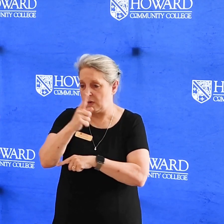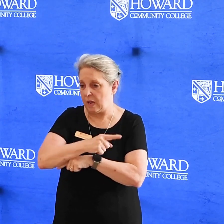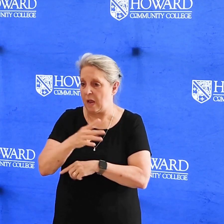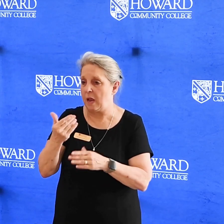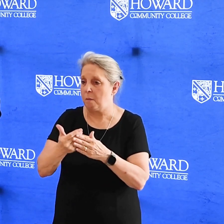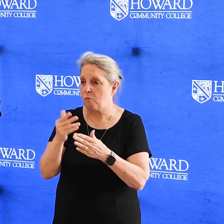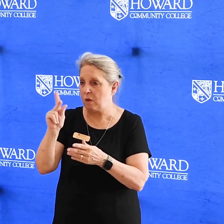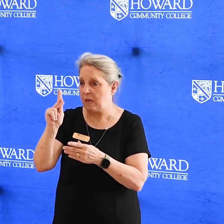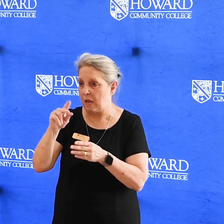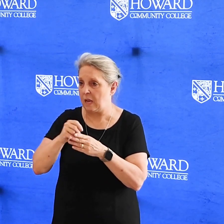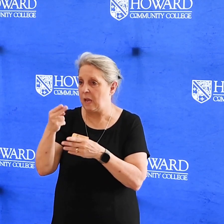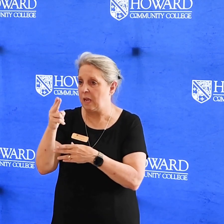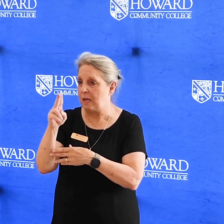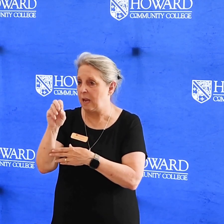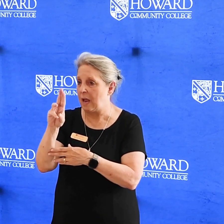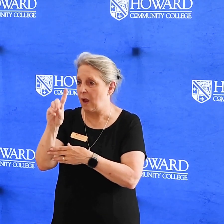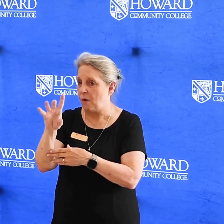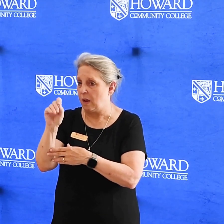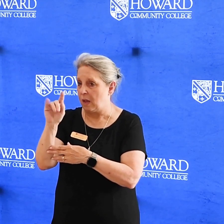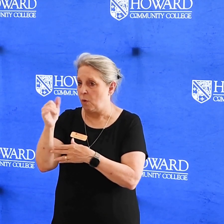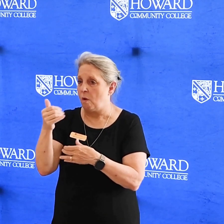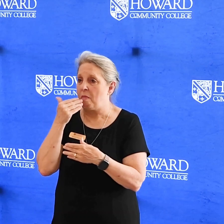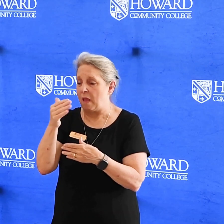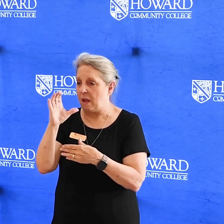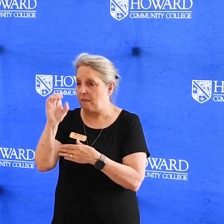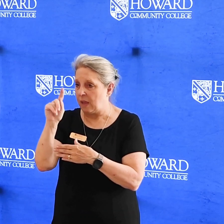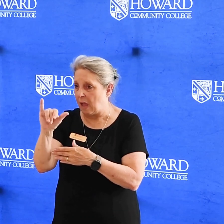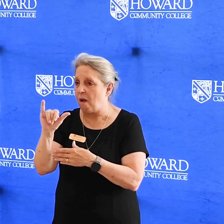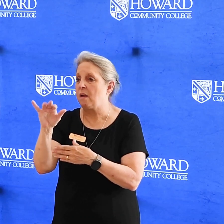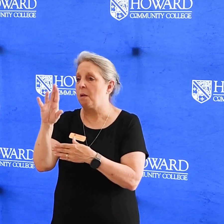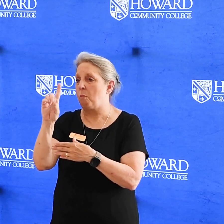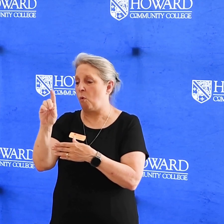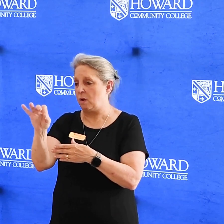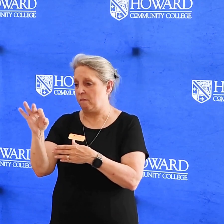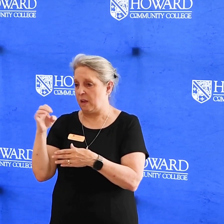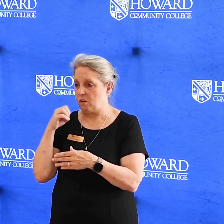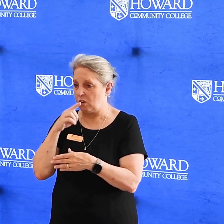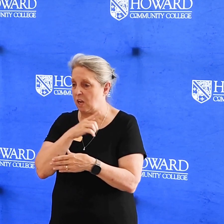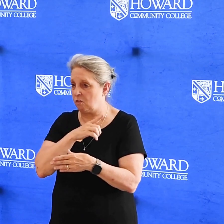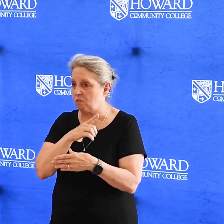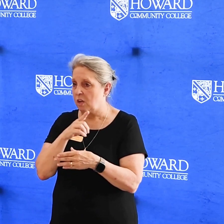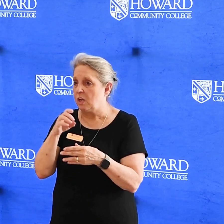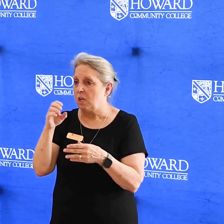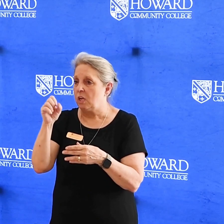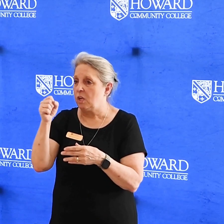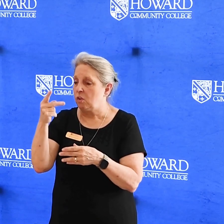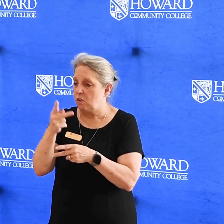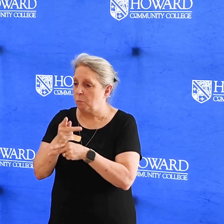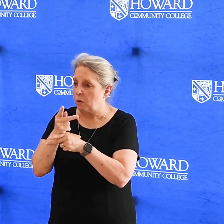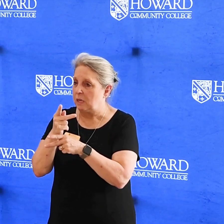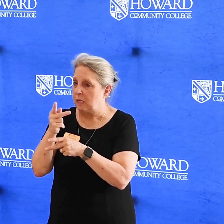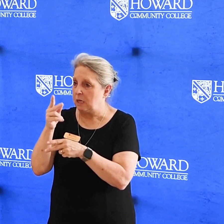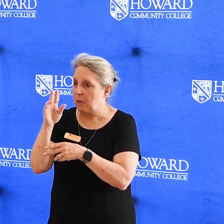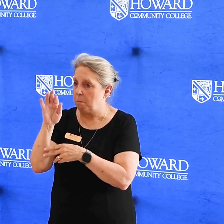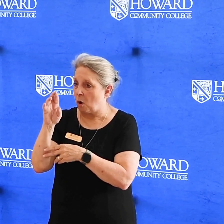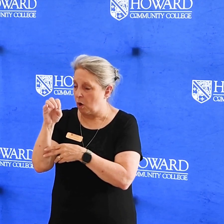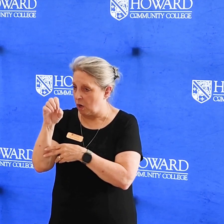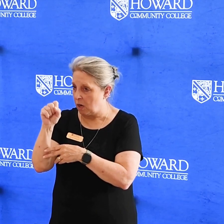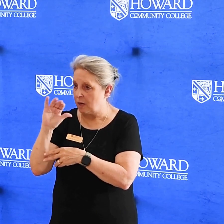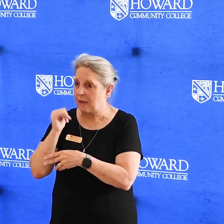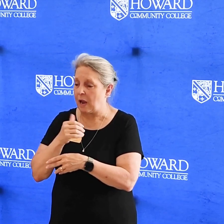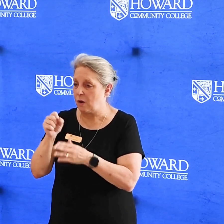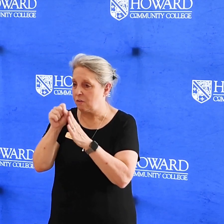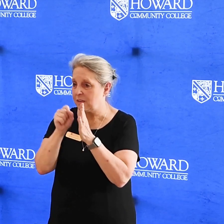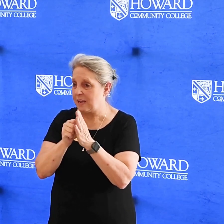in Howard County. I want to thank the County Council, Board of Education, and Superintendent Barnes, as well as our state